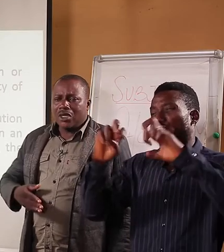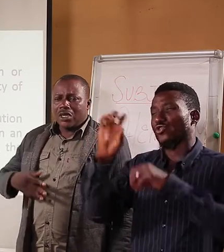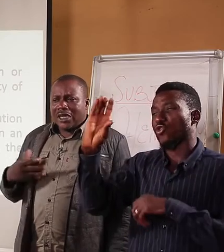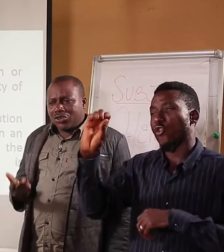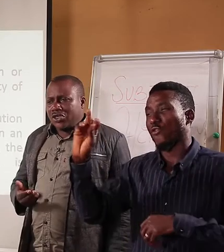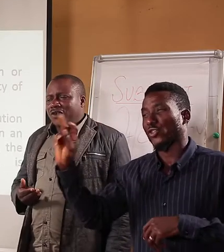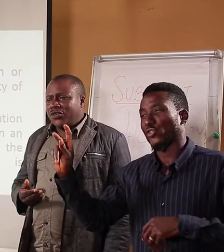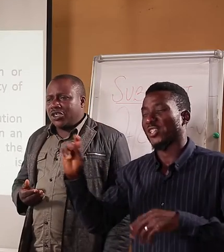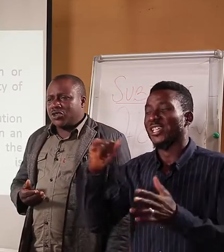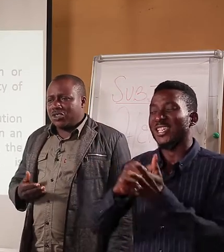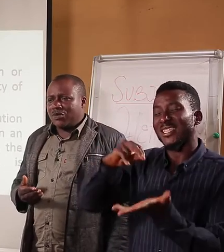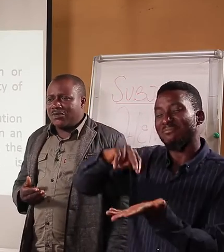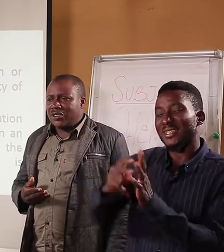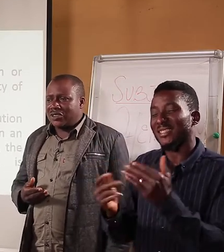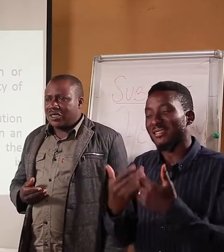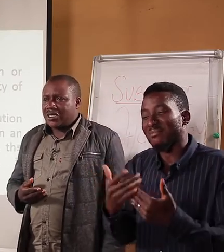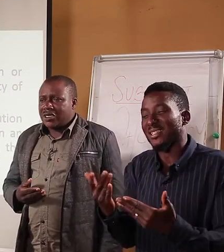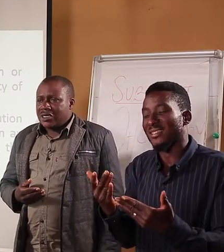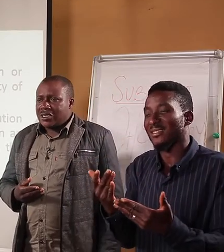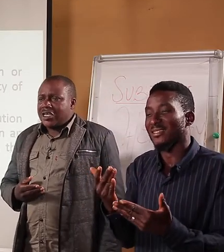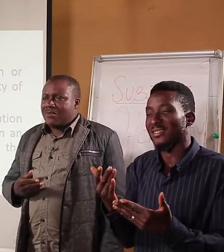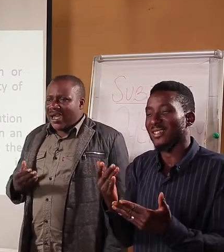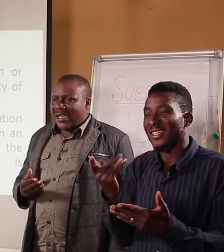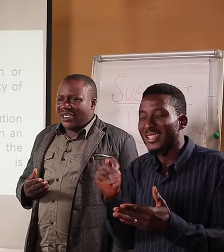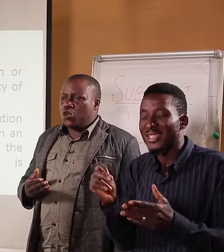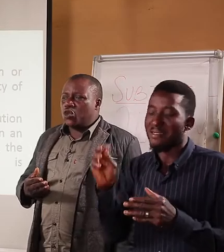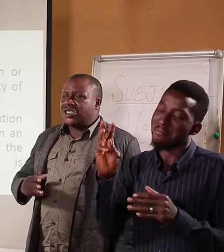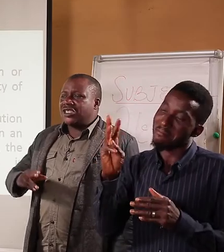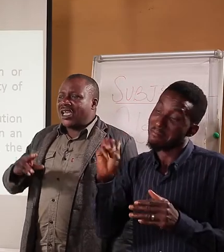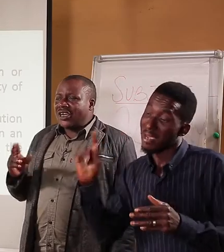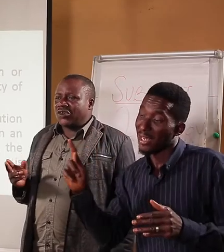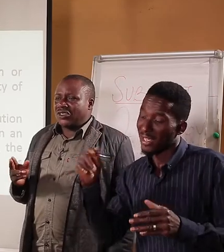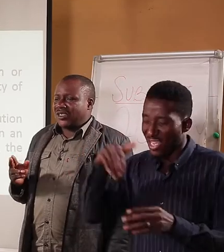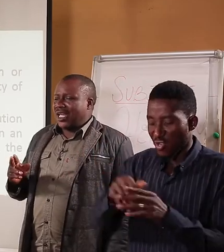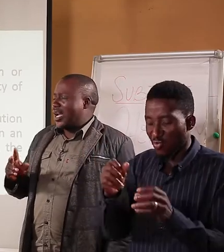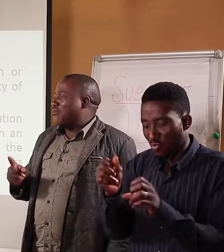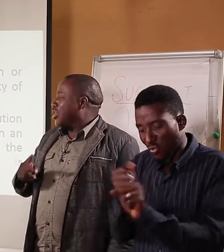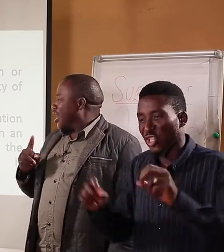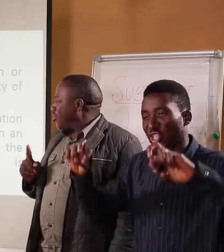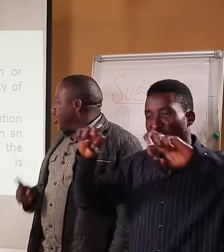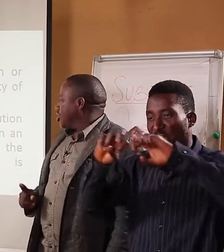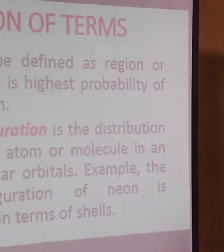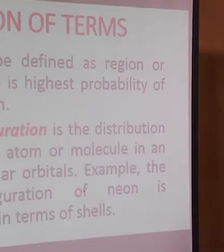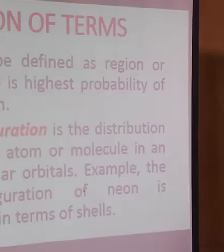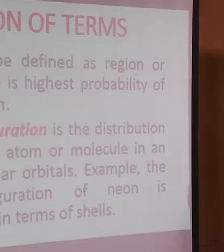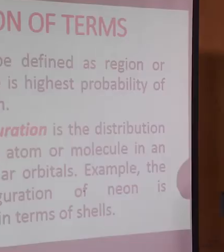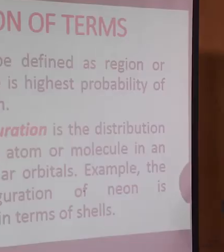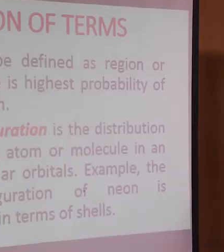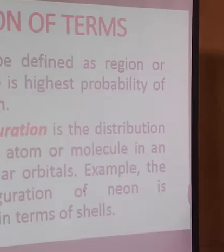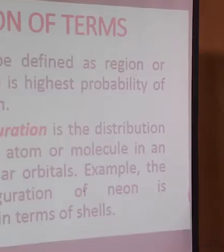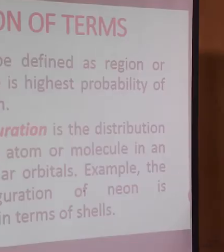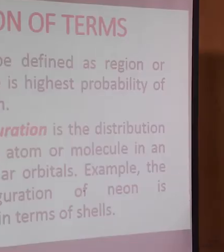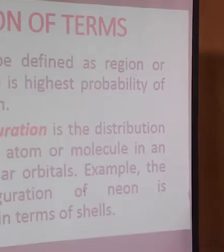configuration? Electronic configuration simply means the manner in which electrons are being arranged